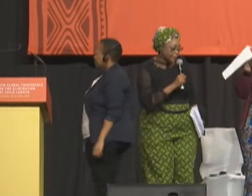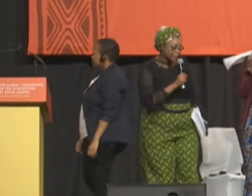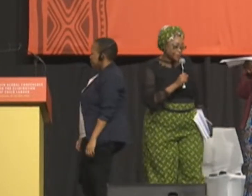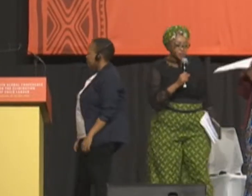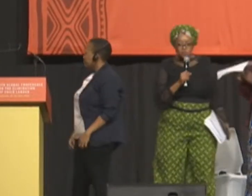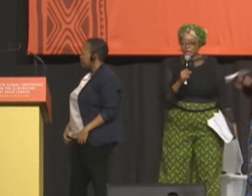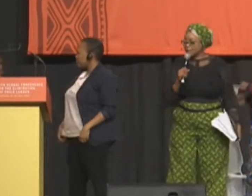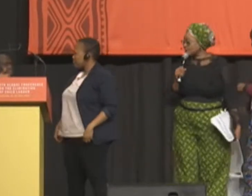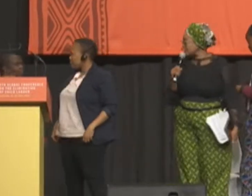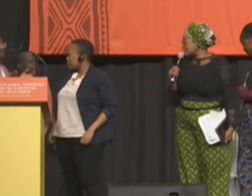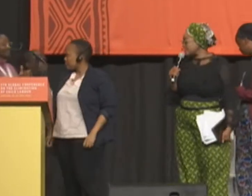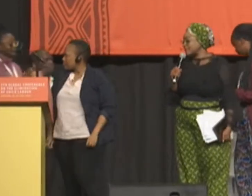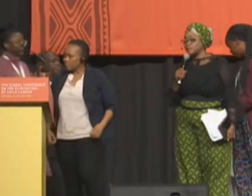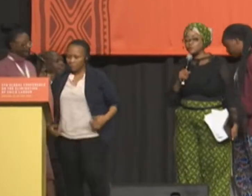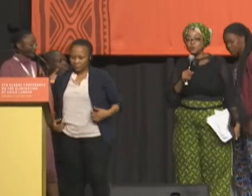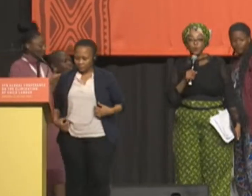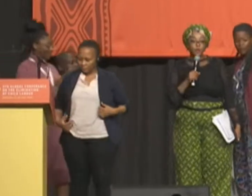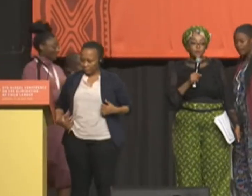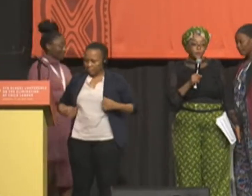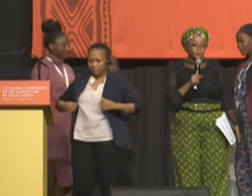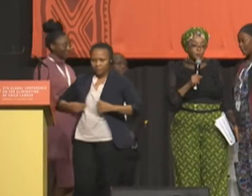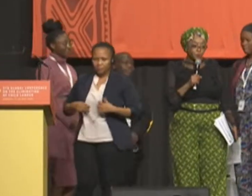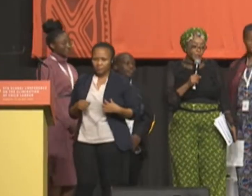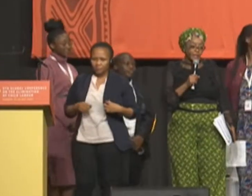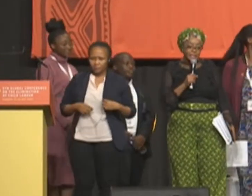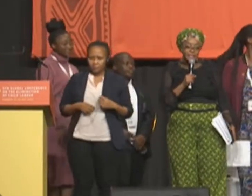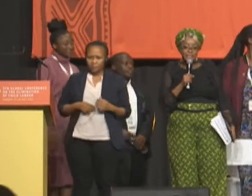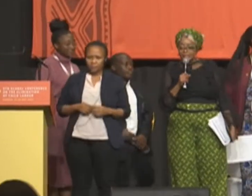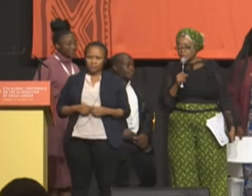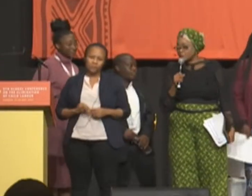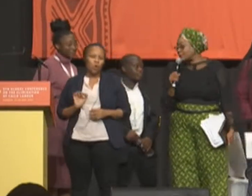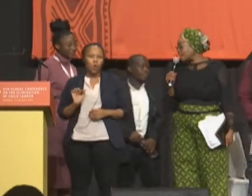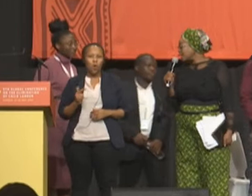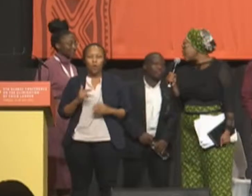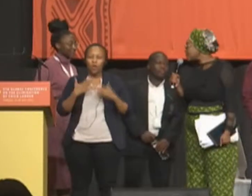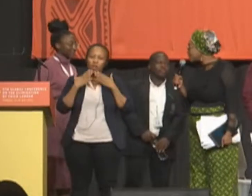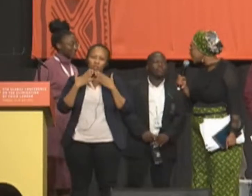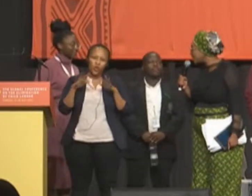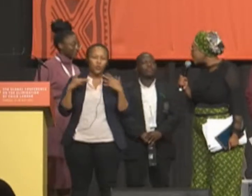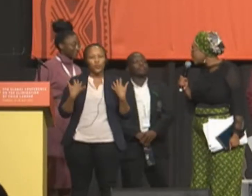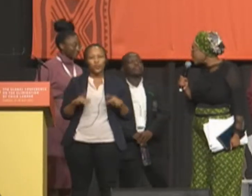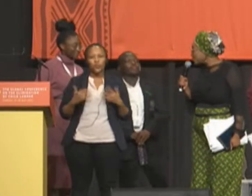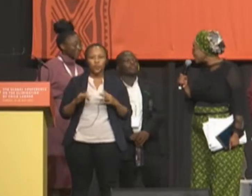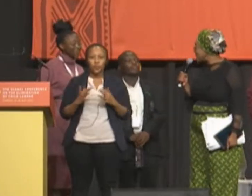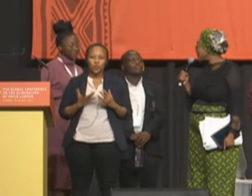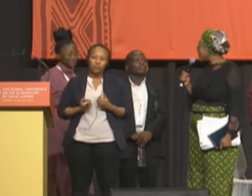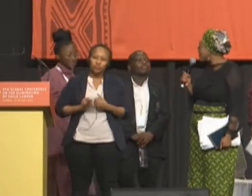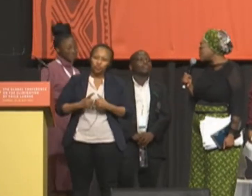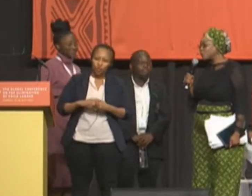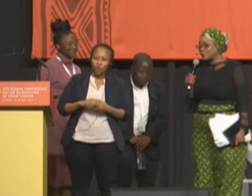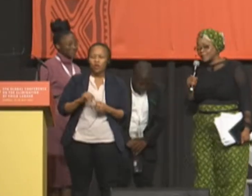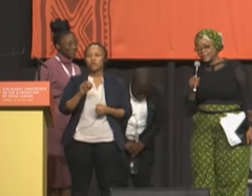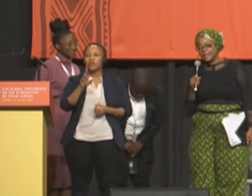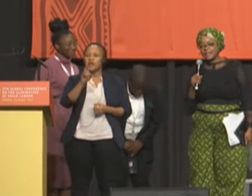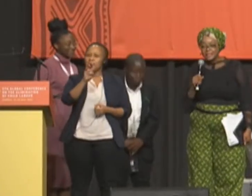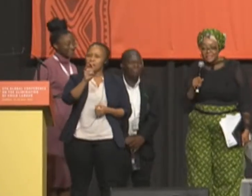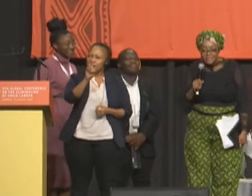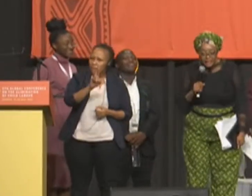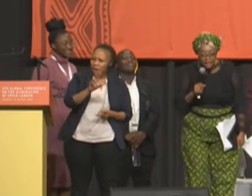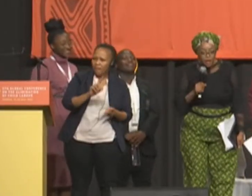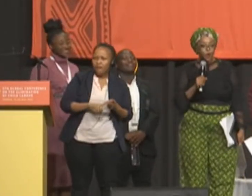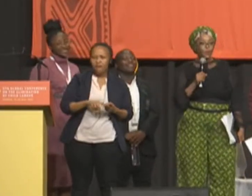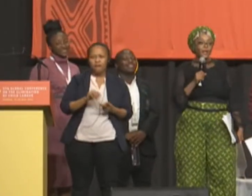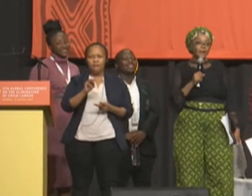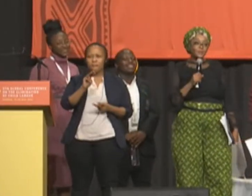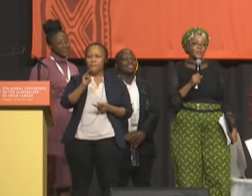Thank you so much to the child delegates. Thanks to all of you for joining us this session. Let me say thank you to Rebecca. Thank you to Millie. This